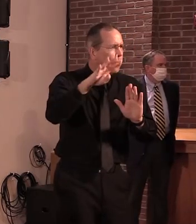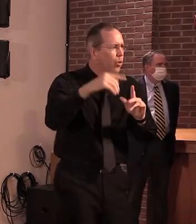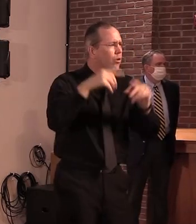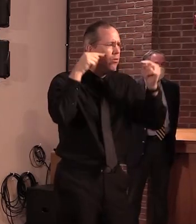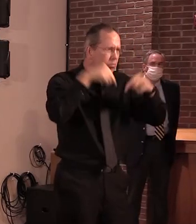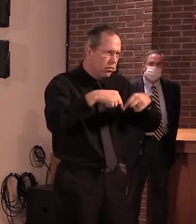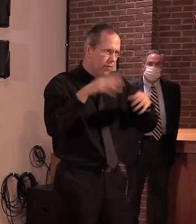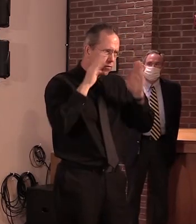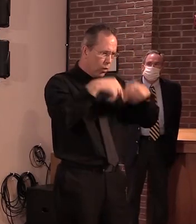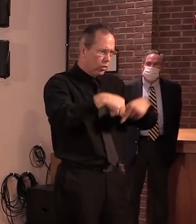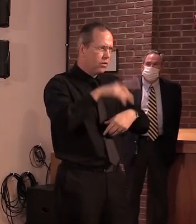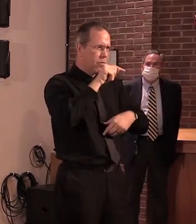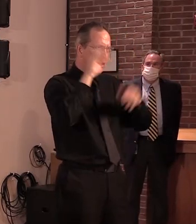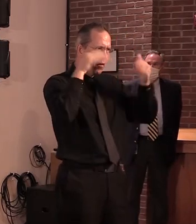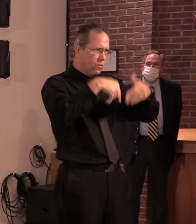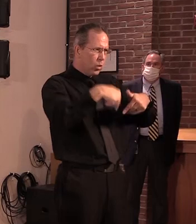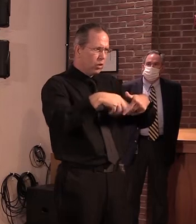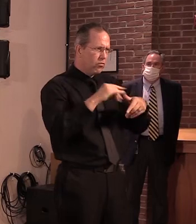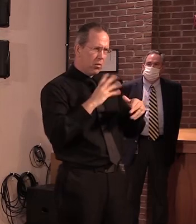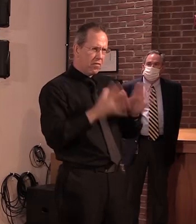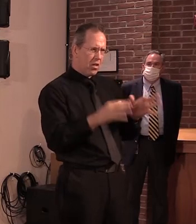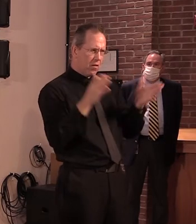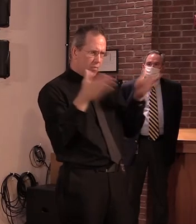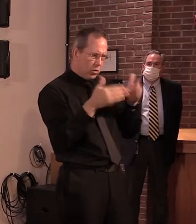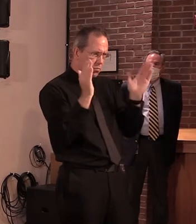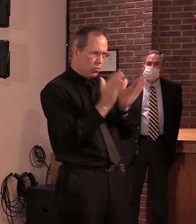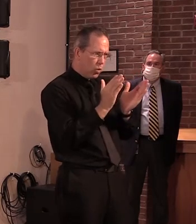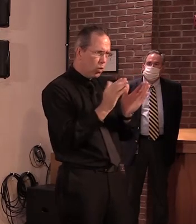the guidance in response to evolving evidence.